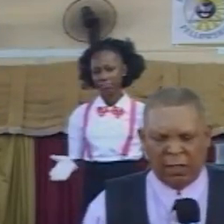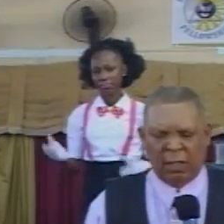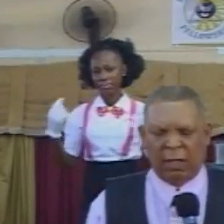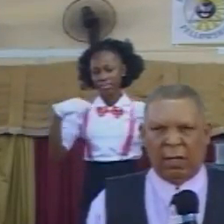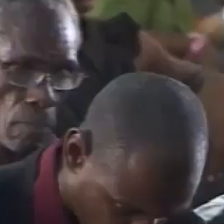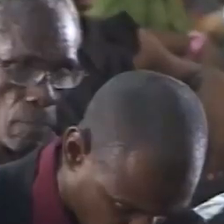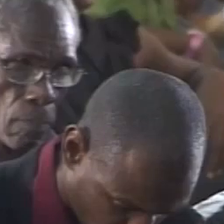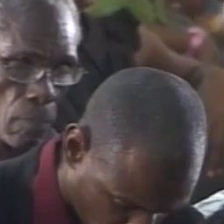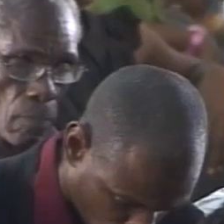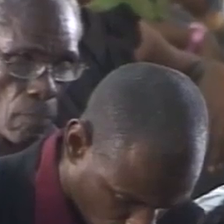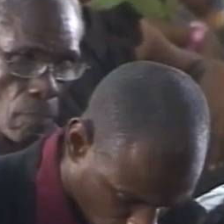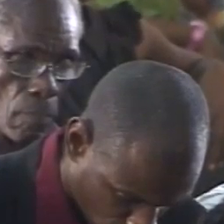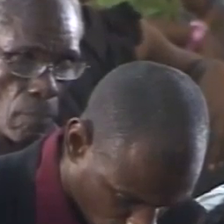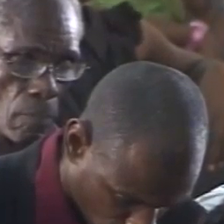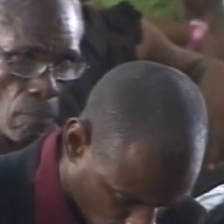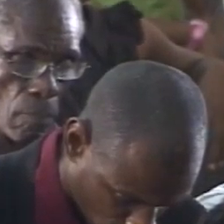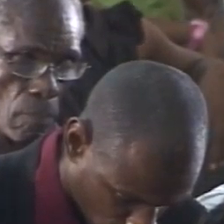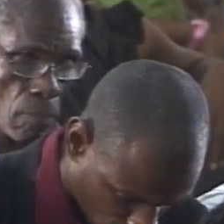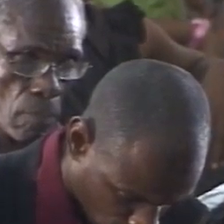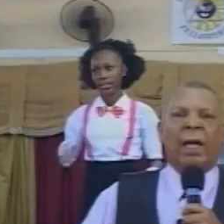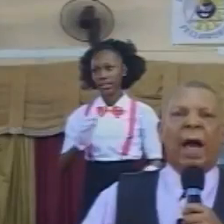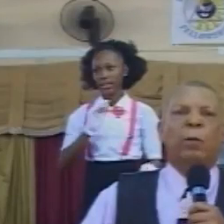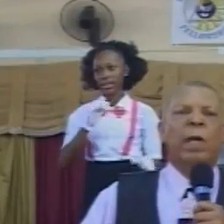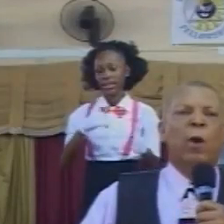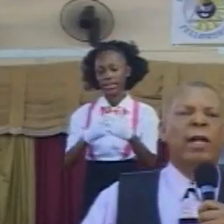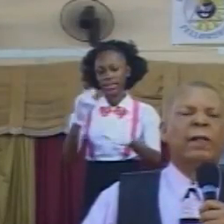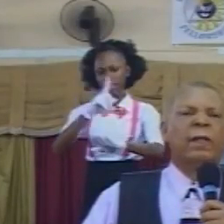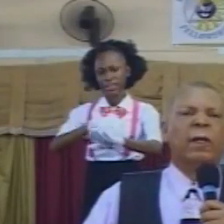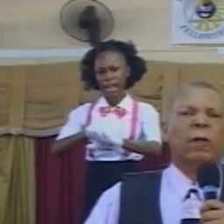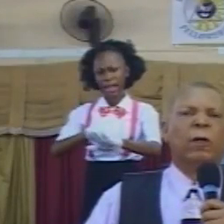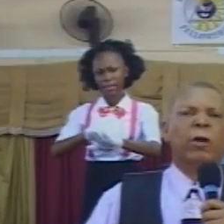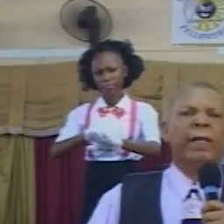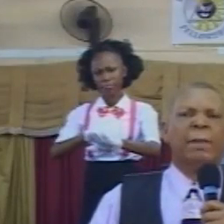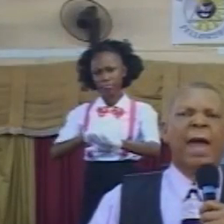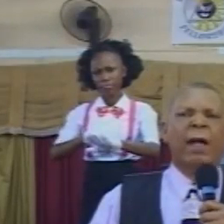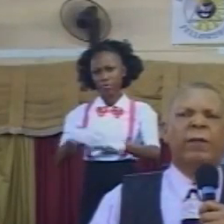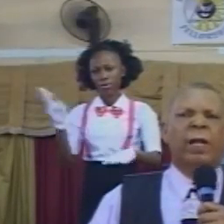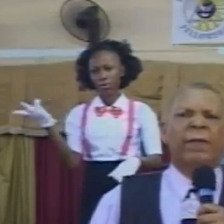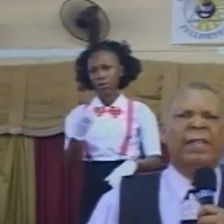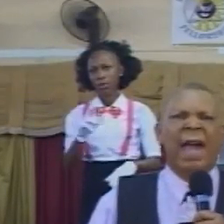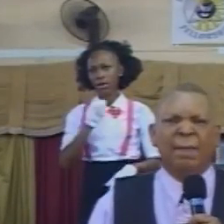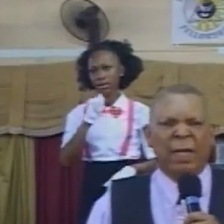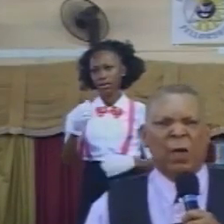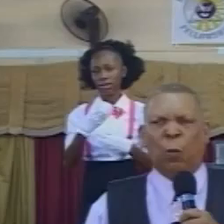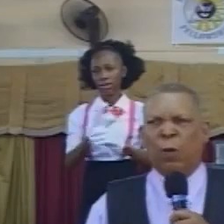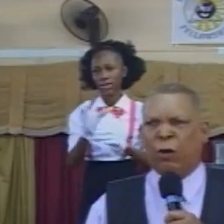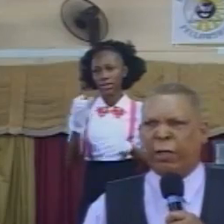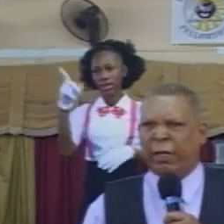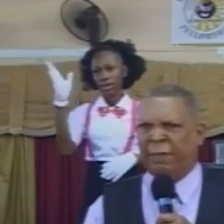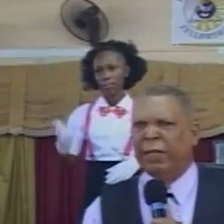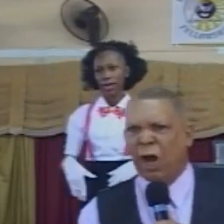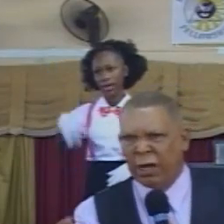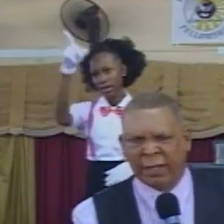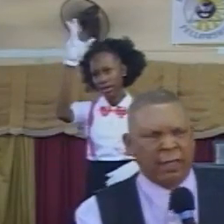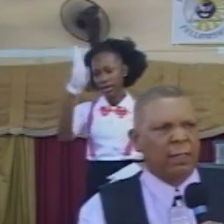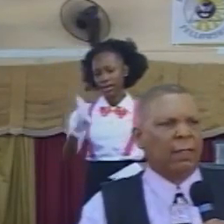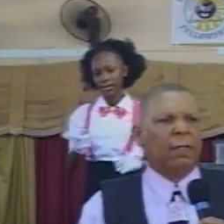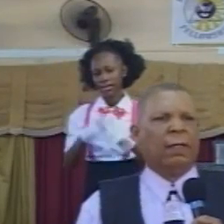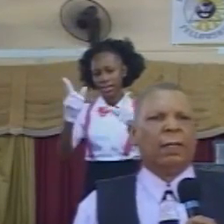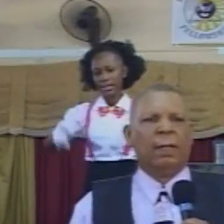so. This is time. And we were not created by God to live in time. We were created to live in